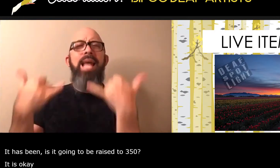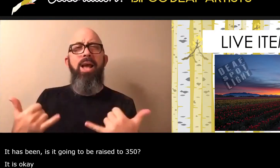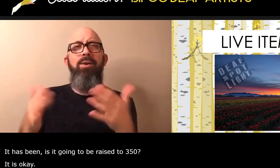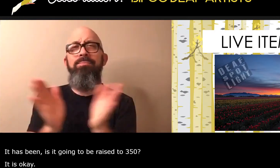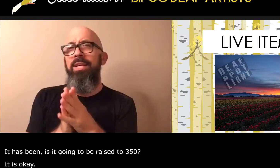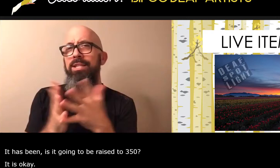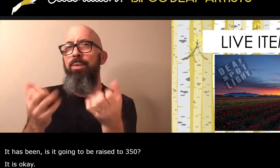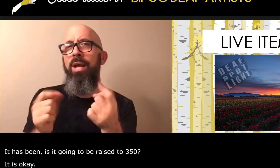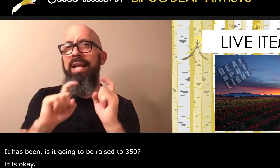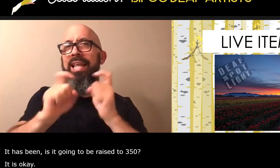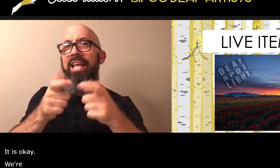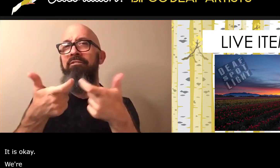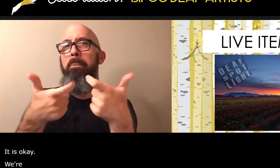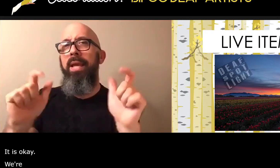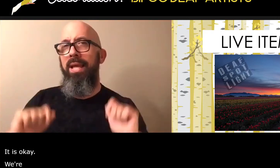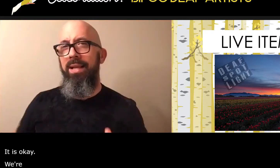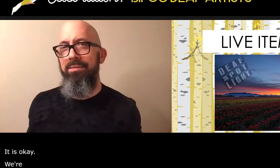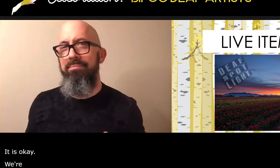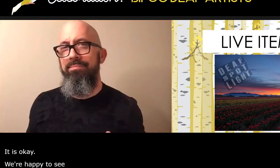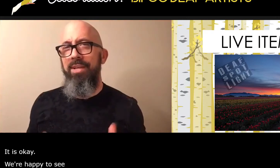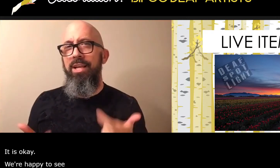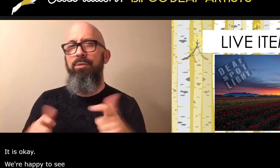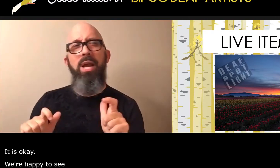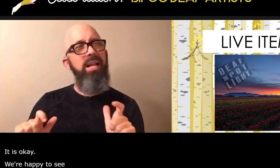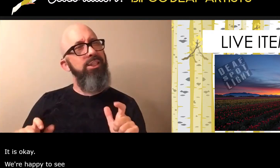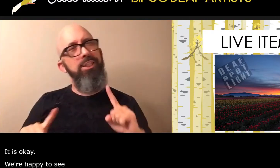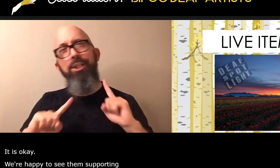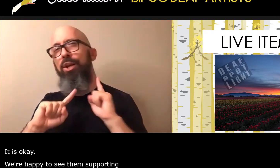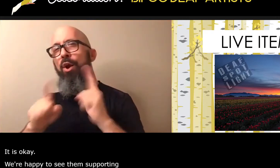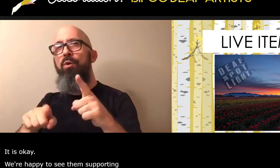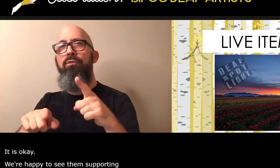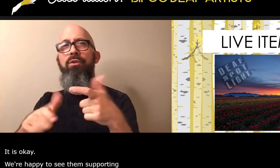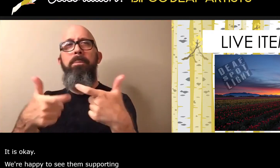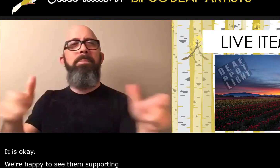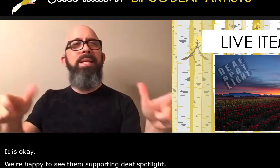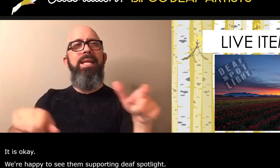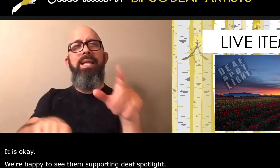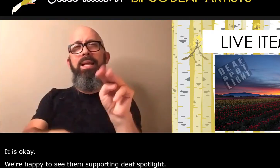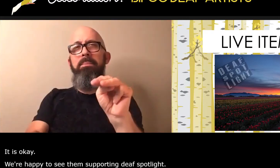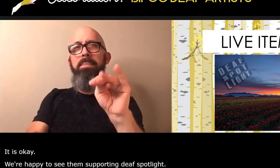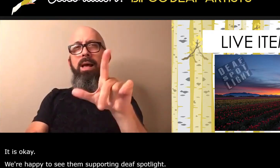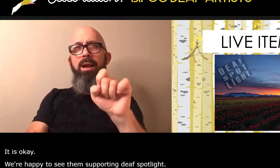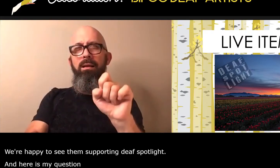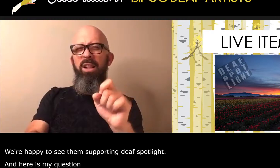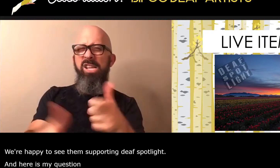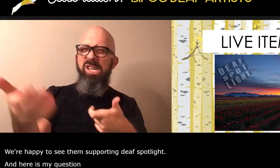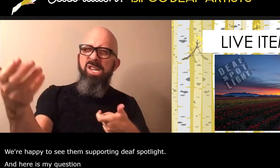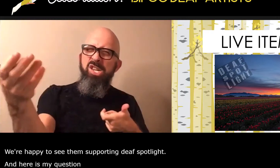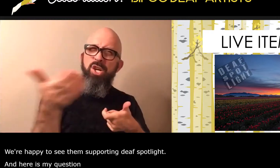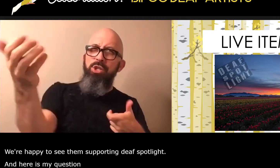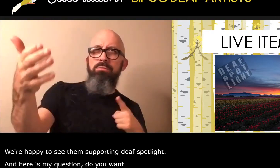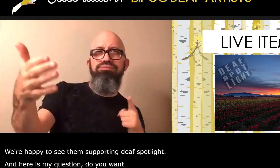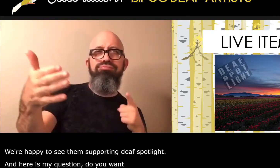We're happy to see them supporting Deaf Spotlight. And here's my question. Do you want to give big?